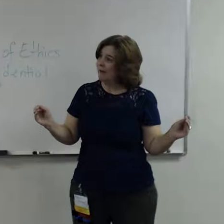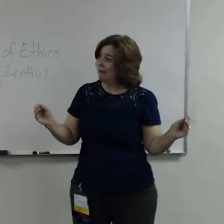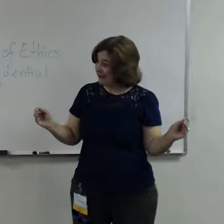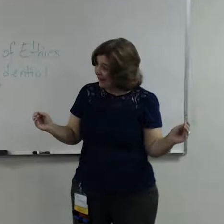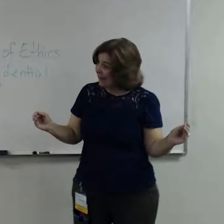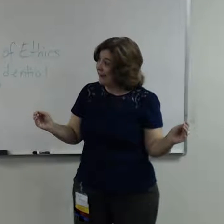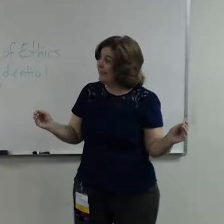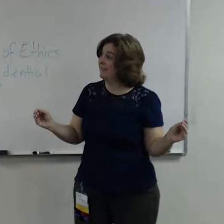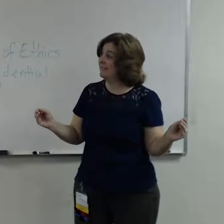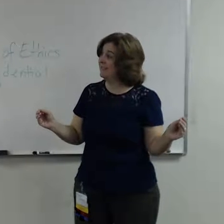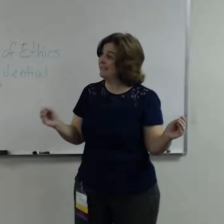Okay.